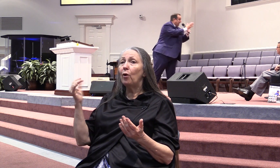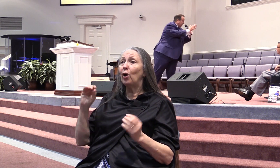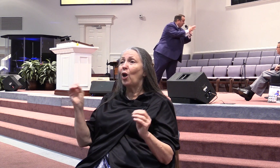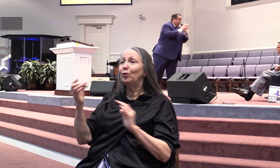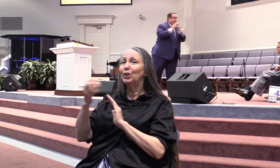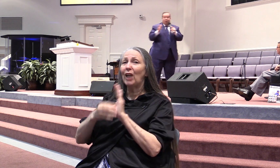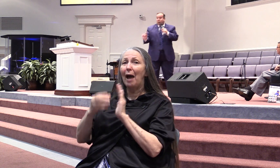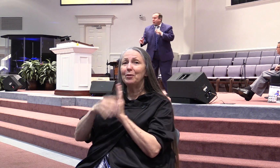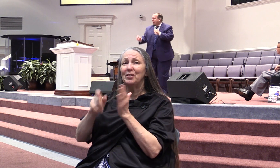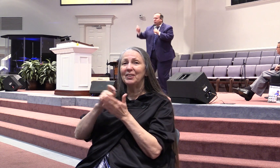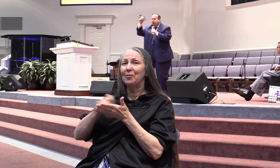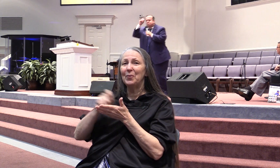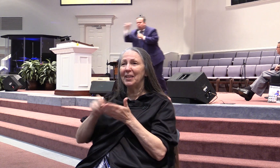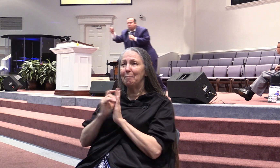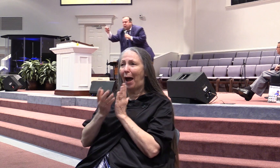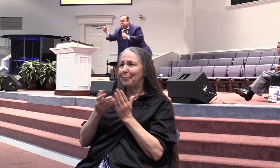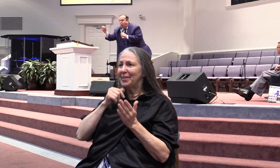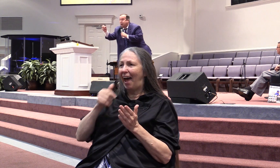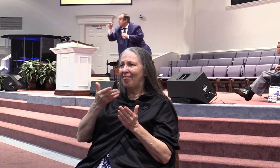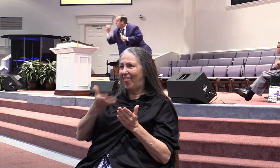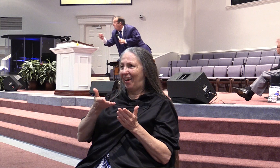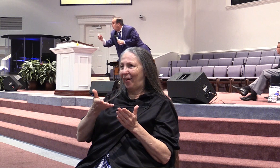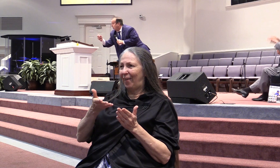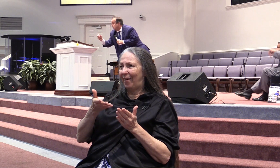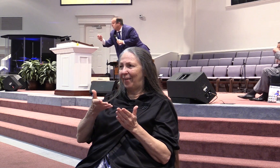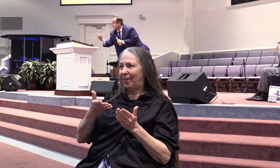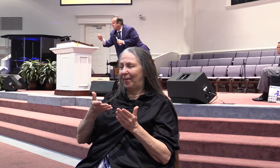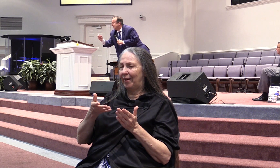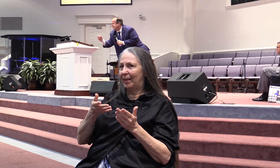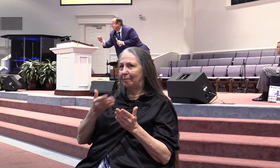end of 18 or the first part of 20. That was a brilliant thought, but wrong.